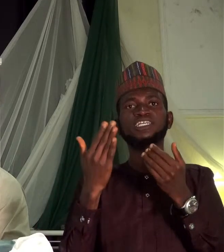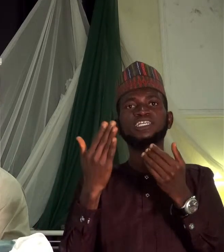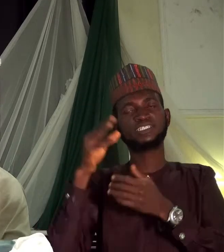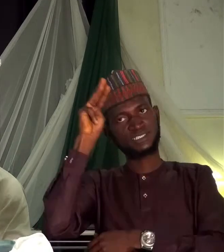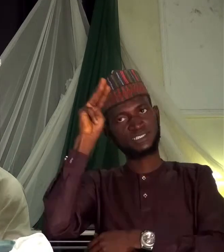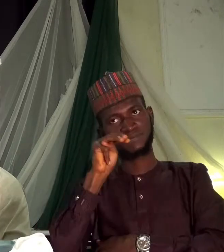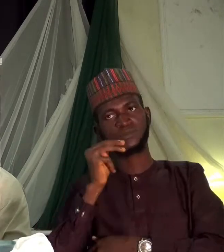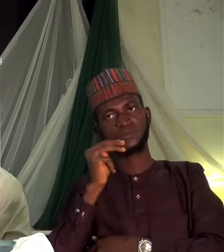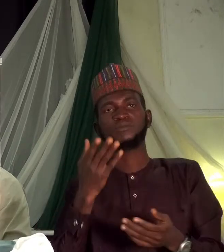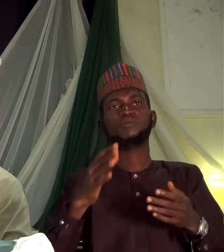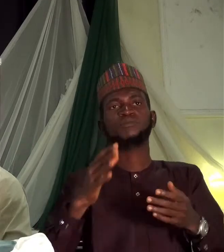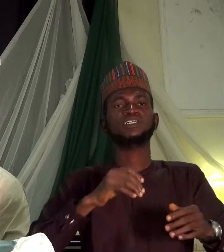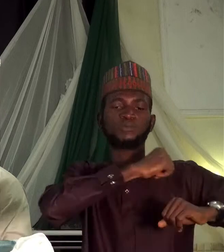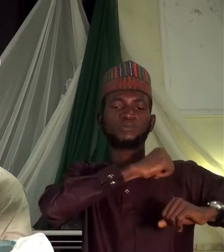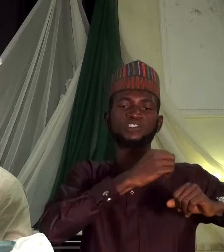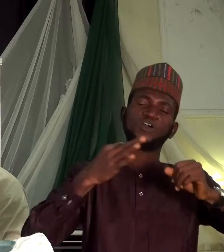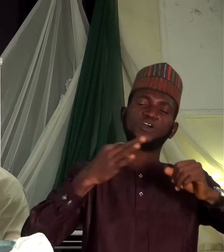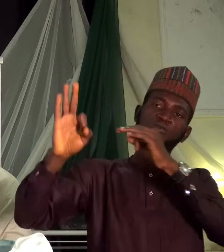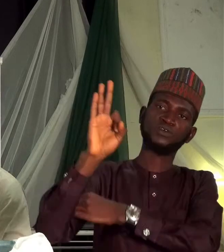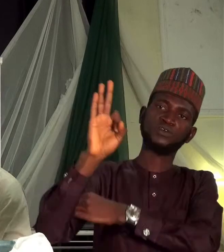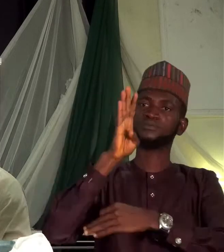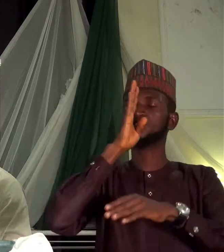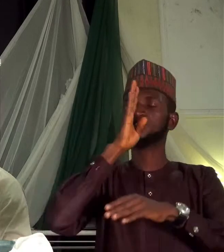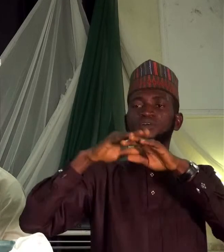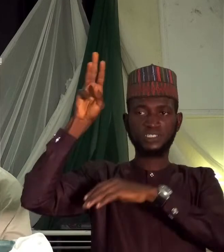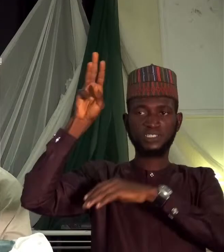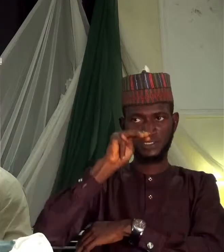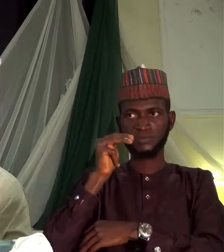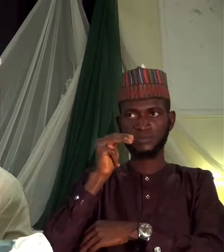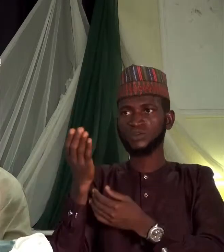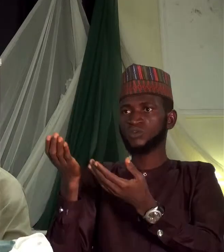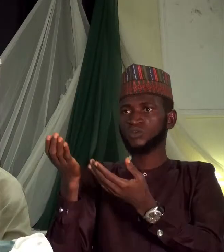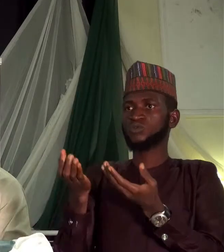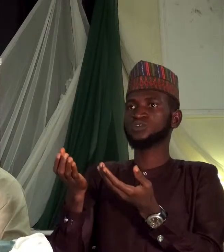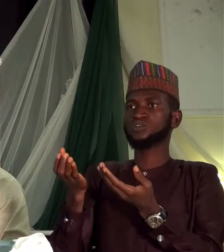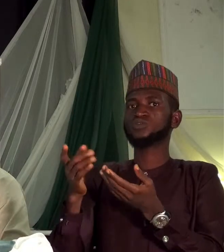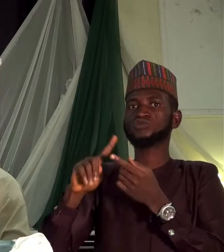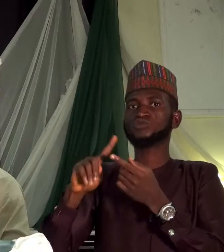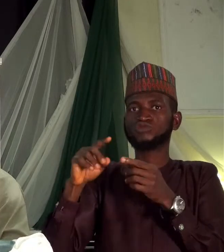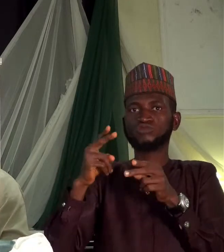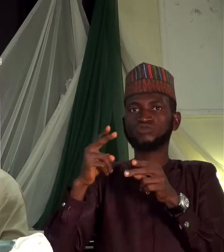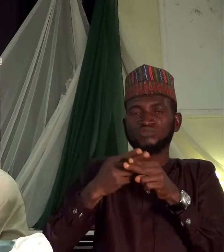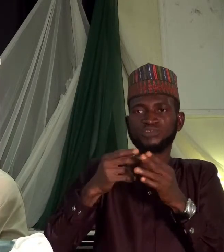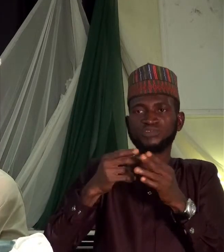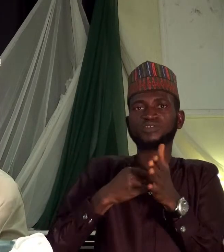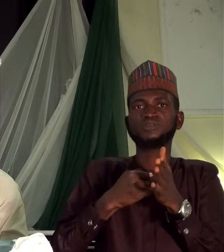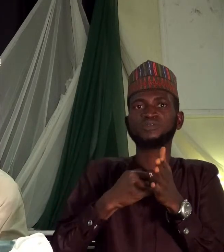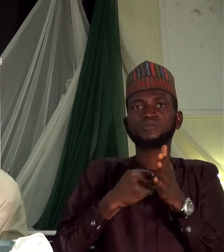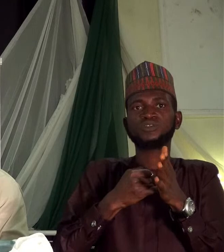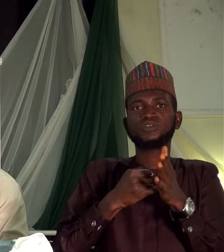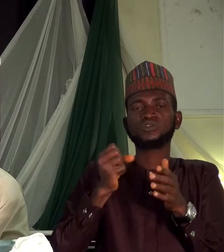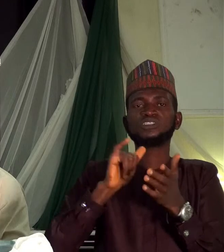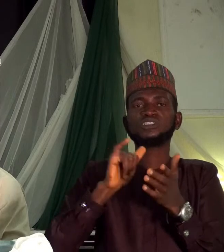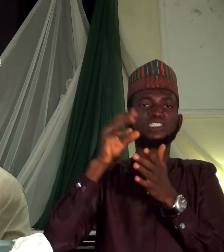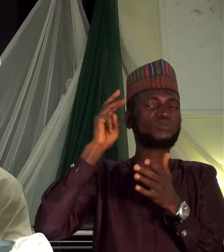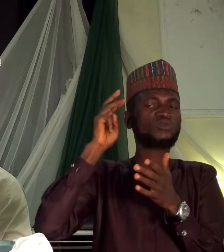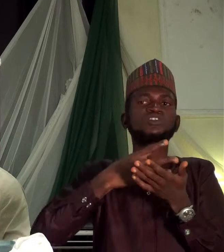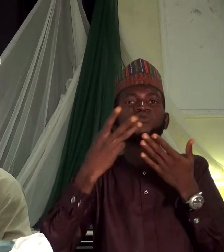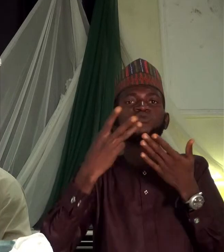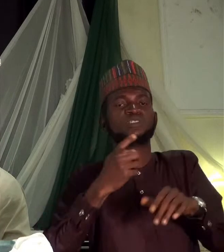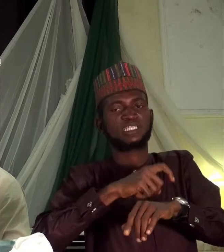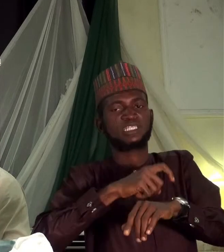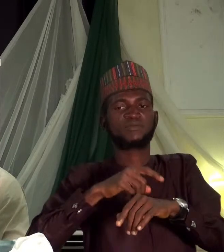olohun abo olohun yo si ma ba yin gbe mo ti ni ma se kiki mi ni soki nitori asiko ti o si lana ta n